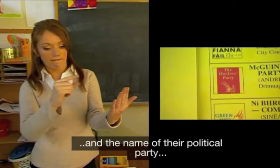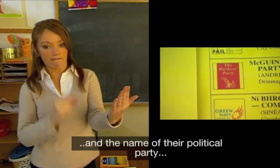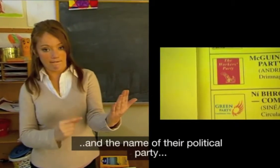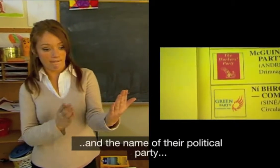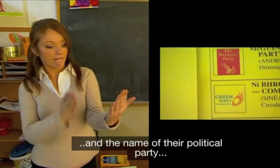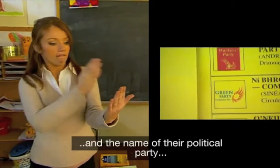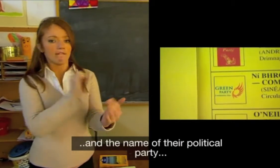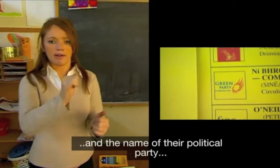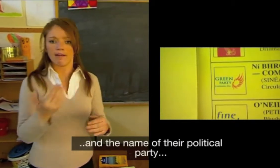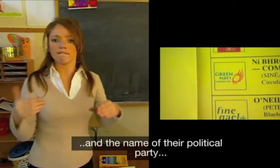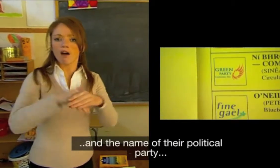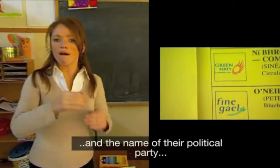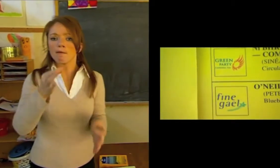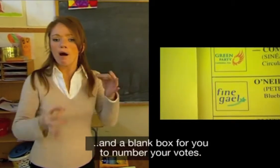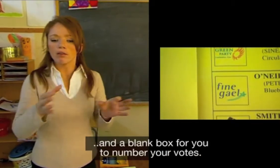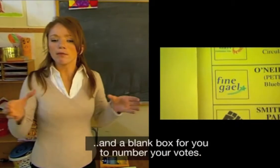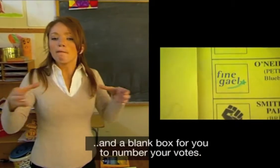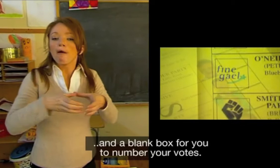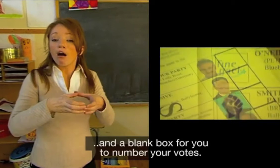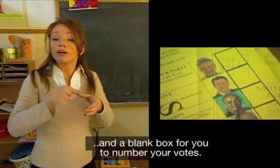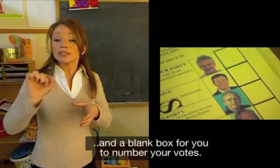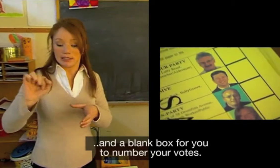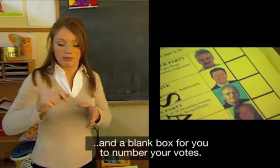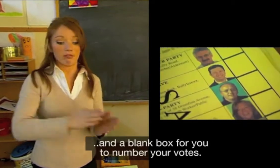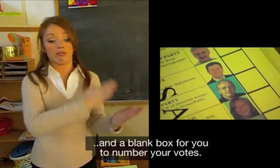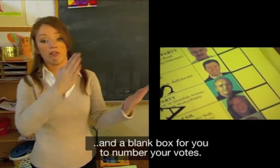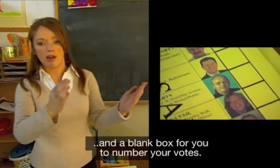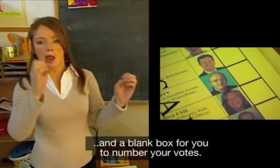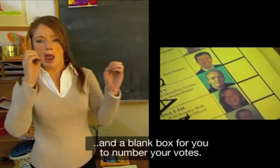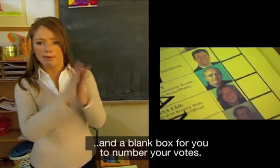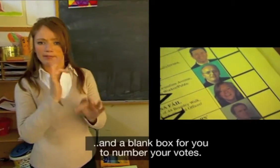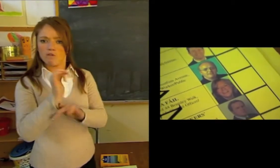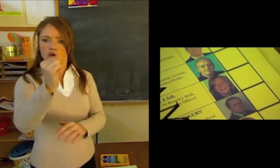party, and a blank box for you to number your votes.